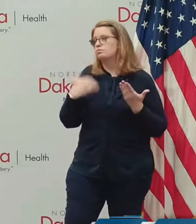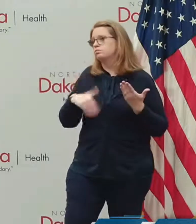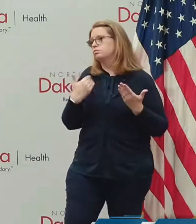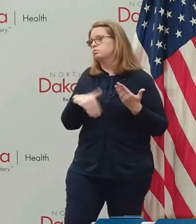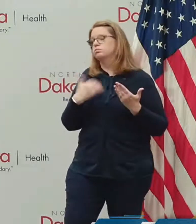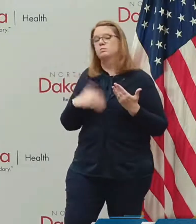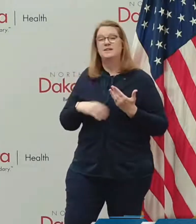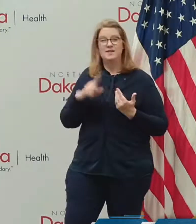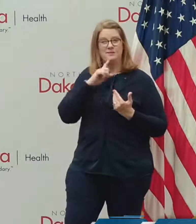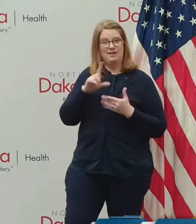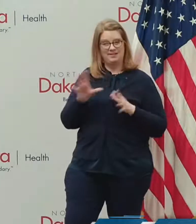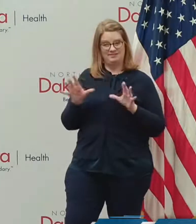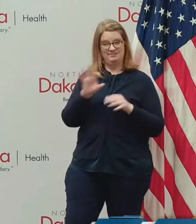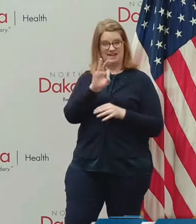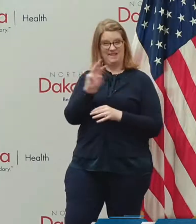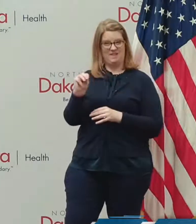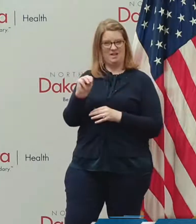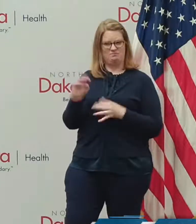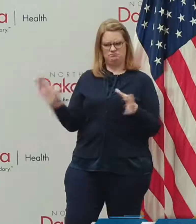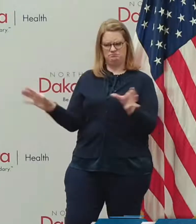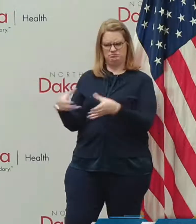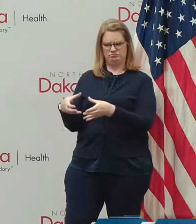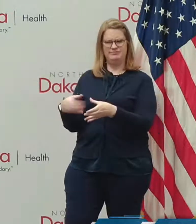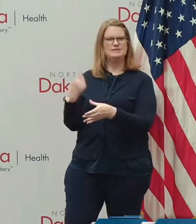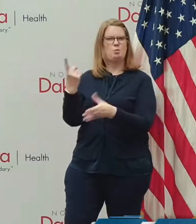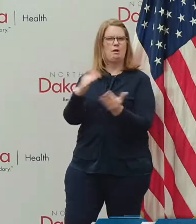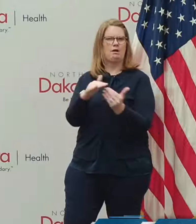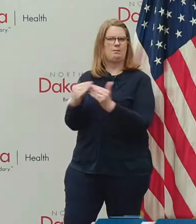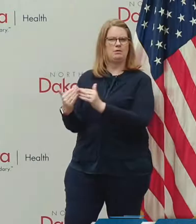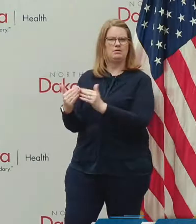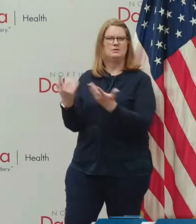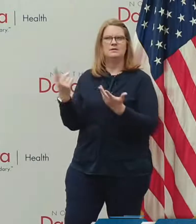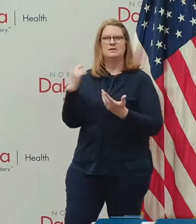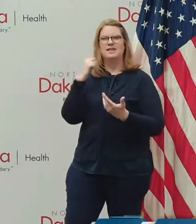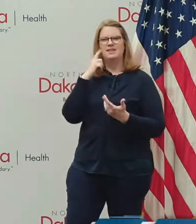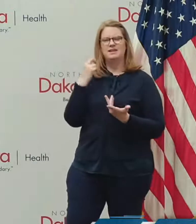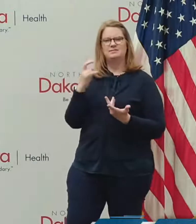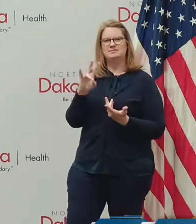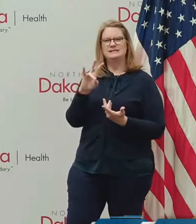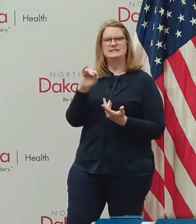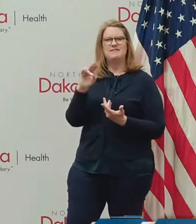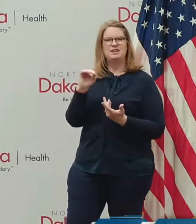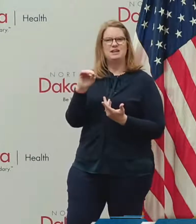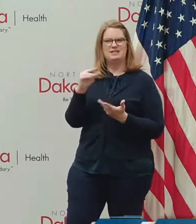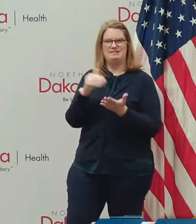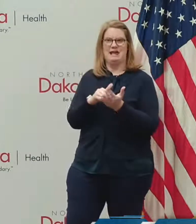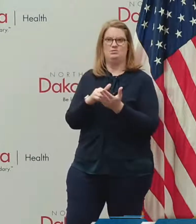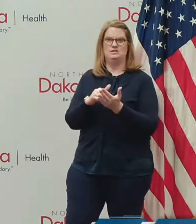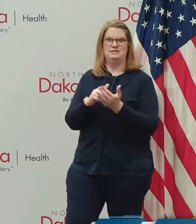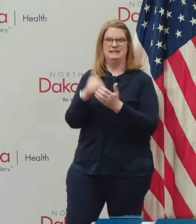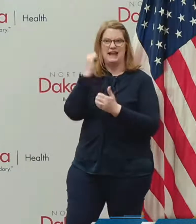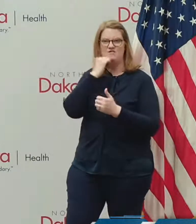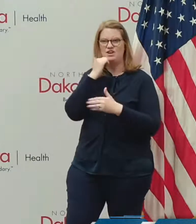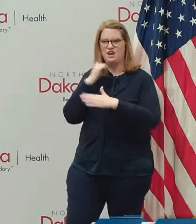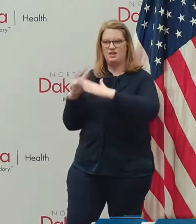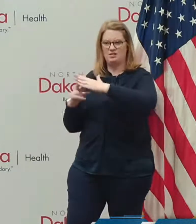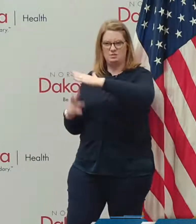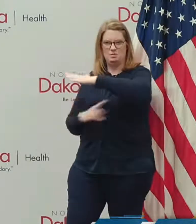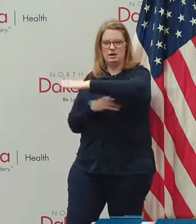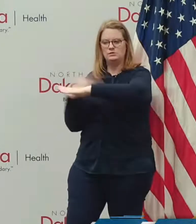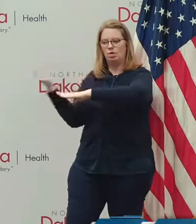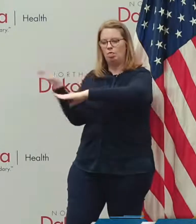community with I think 70,000 or more bridge crossings going back and forth between those two communities every